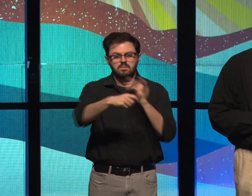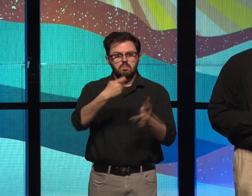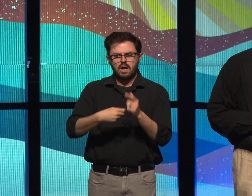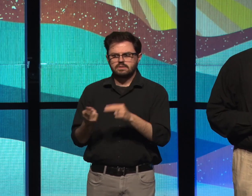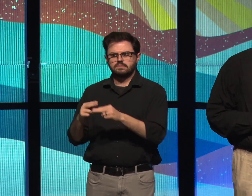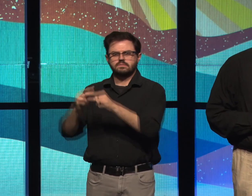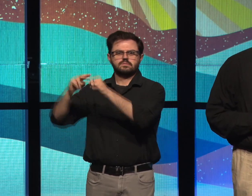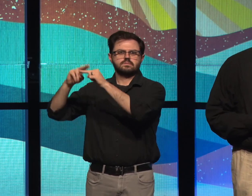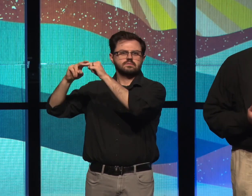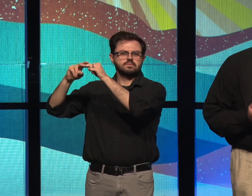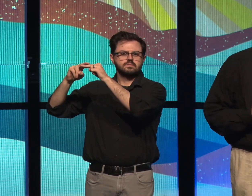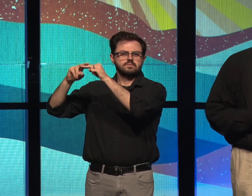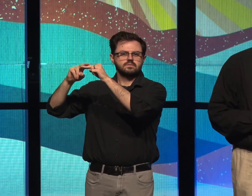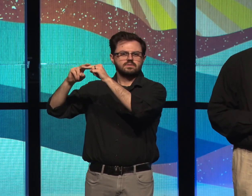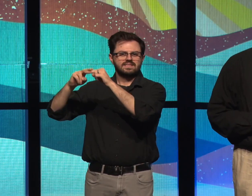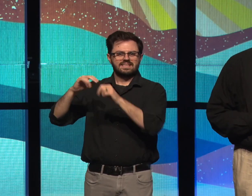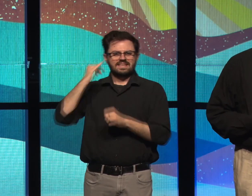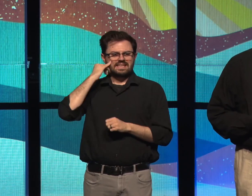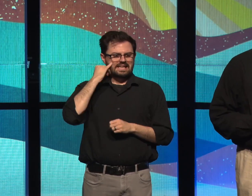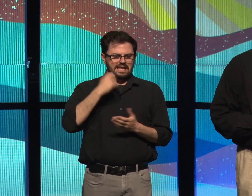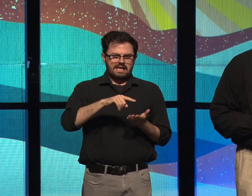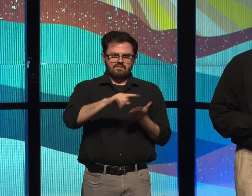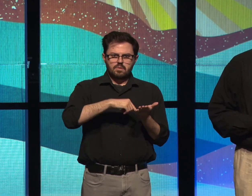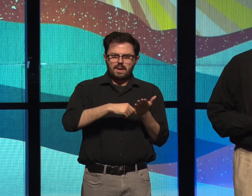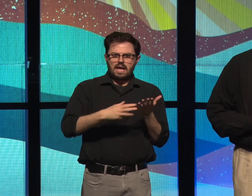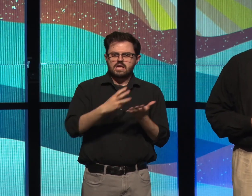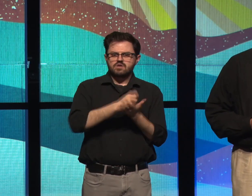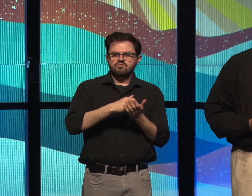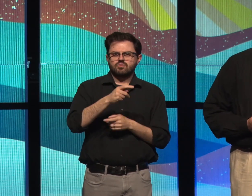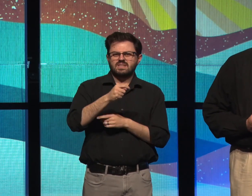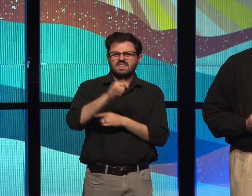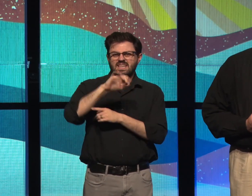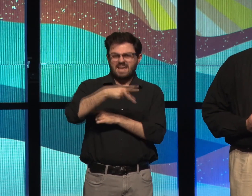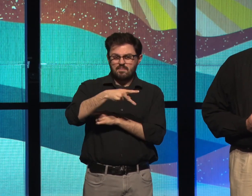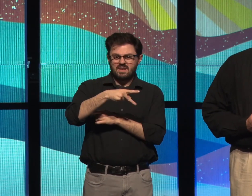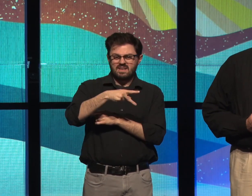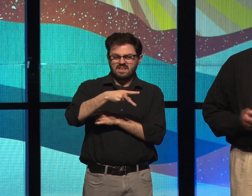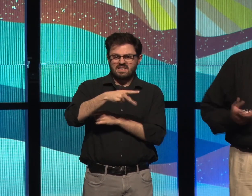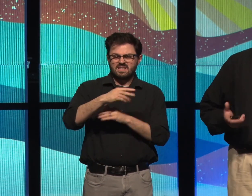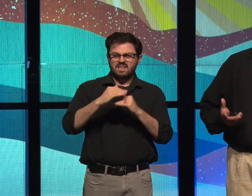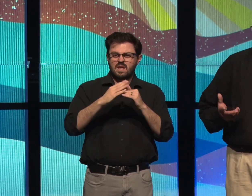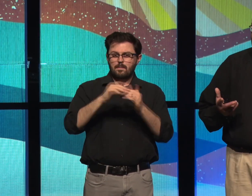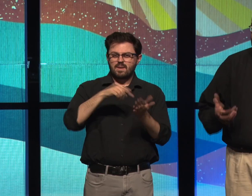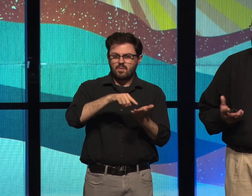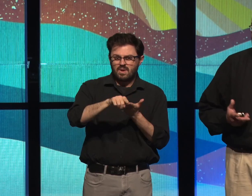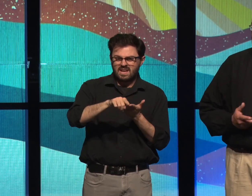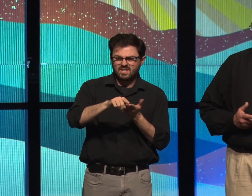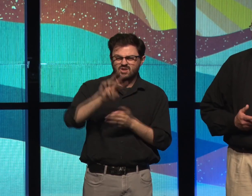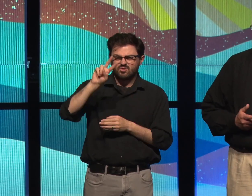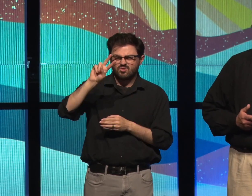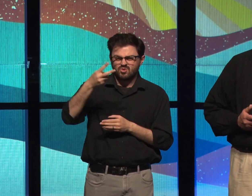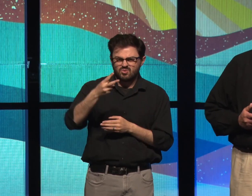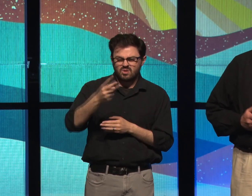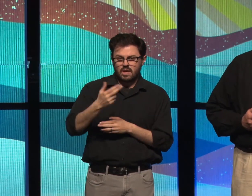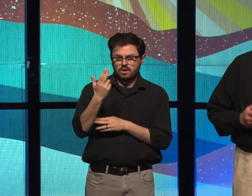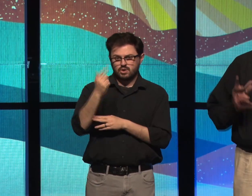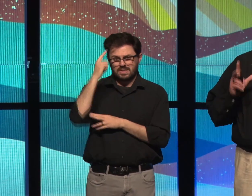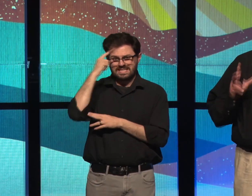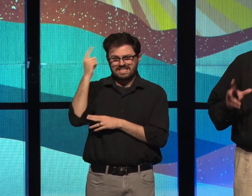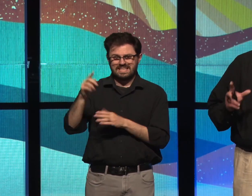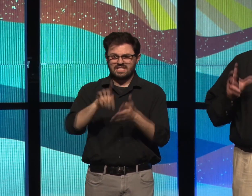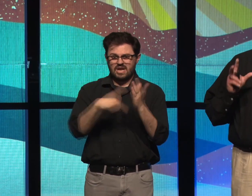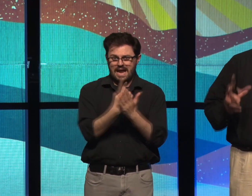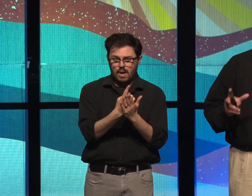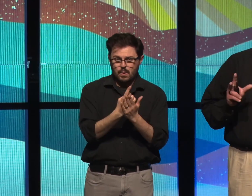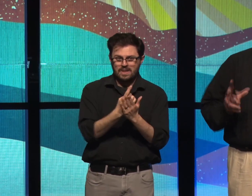workers, employers only have to pay $2.13 an hour. That wage of $7.25,